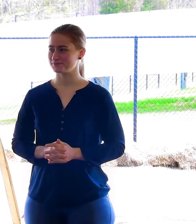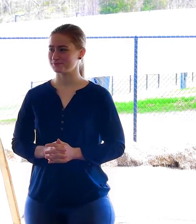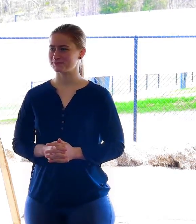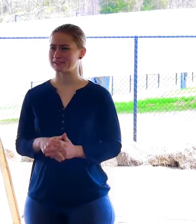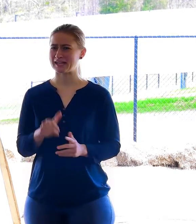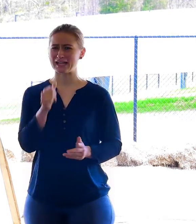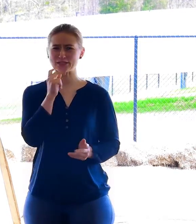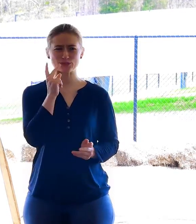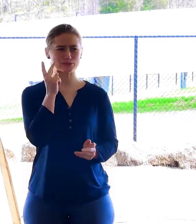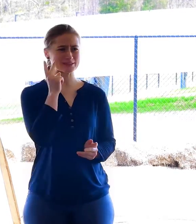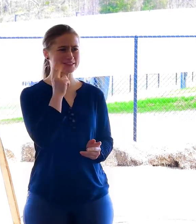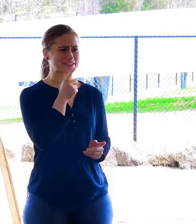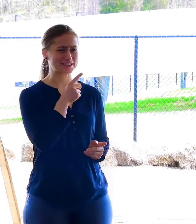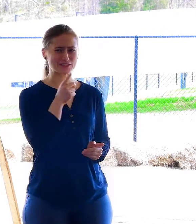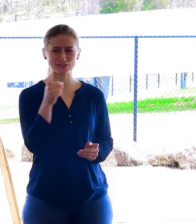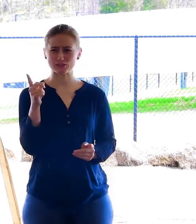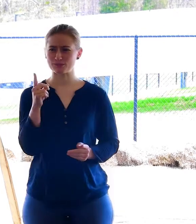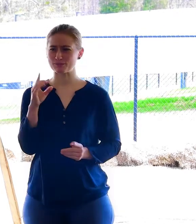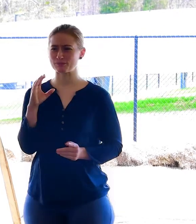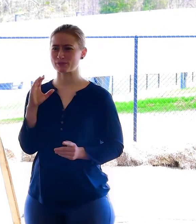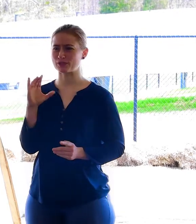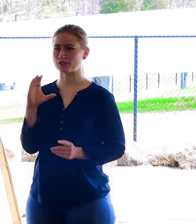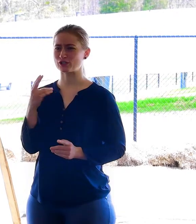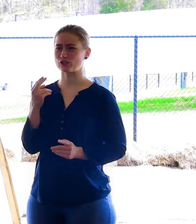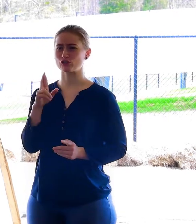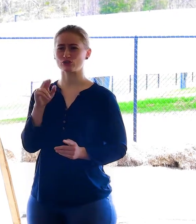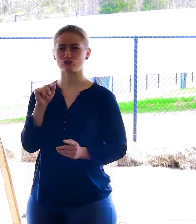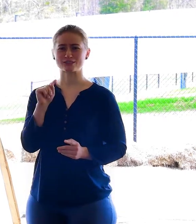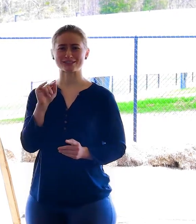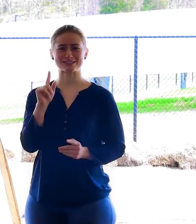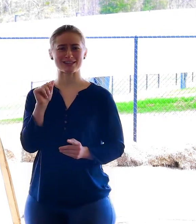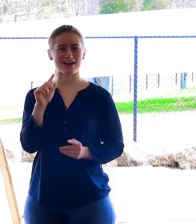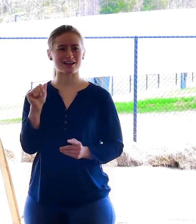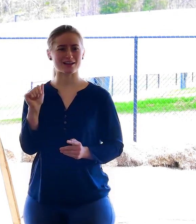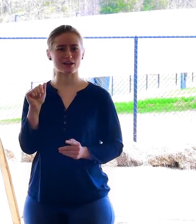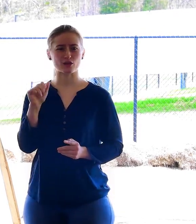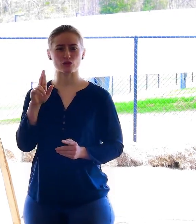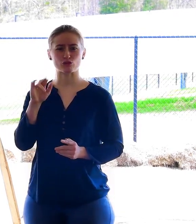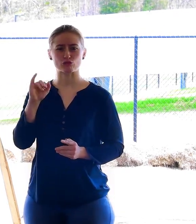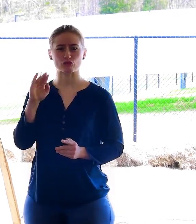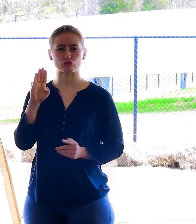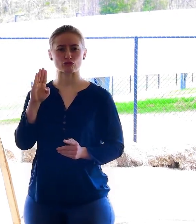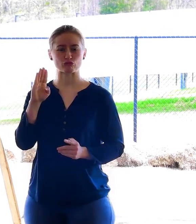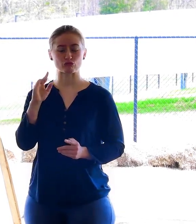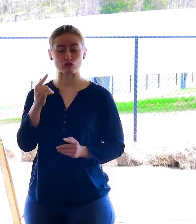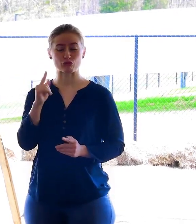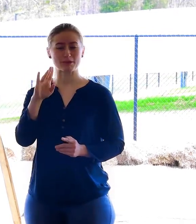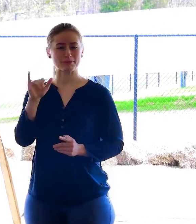I don't see her, but Councilwoman Christiana Rigby is supposed to be here, so we can pretend she's here.